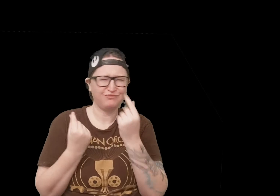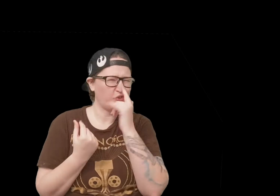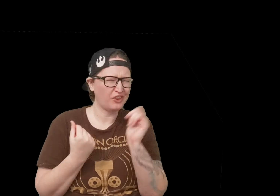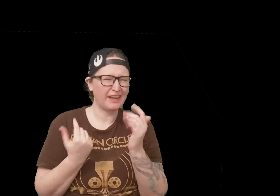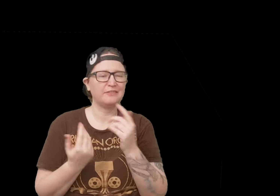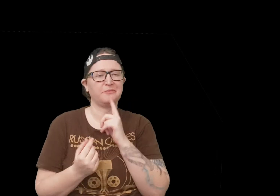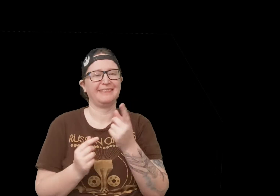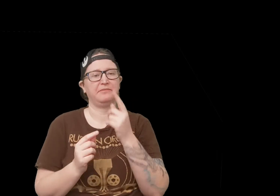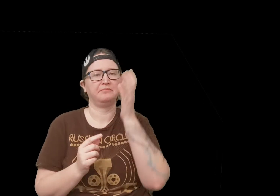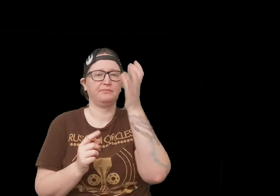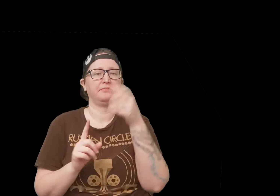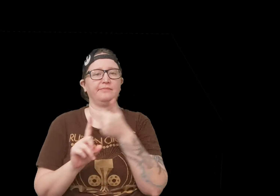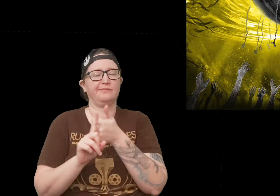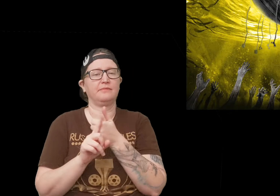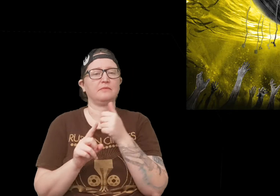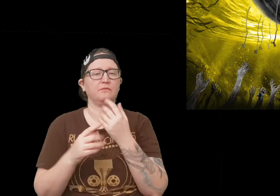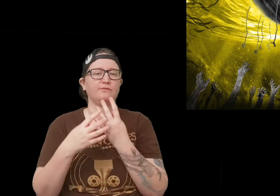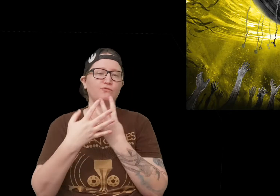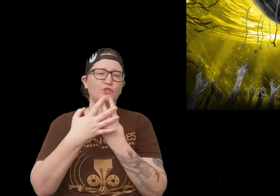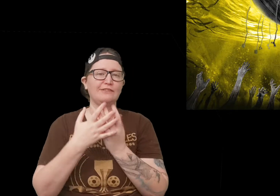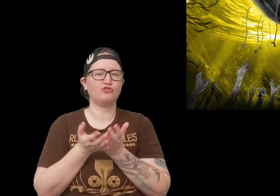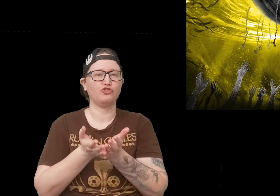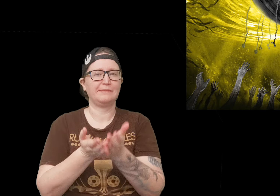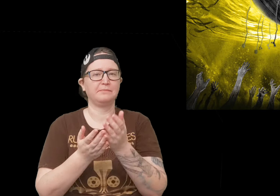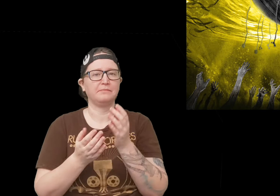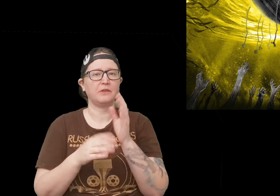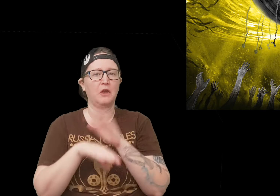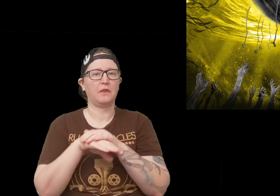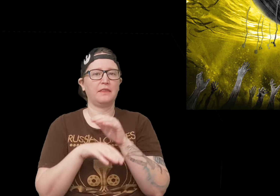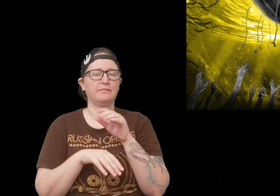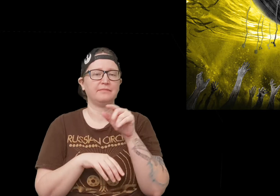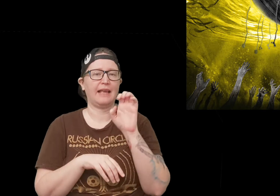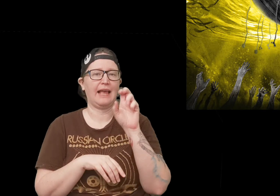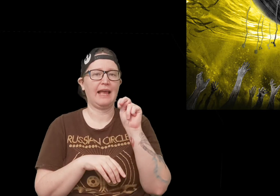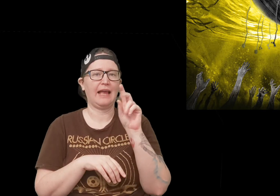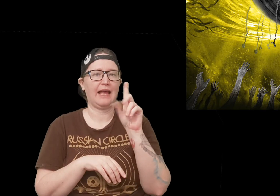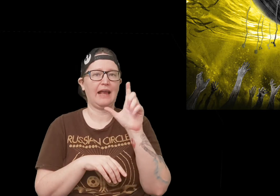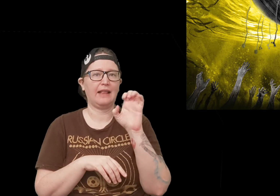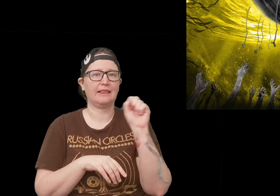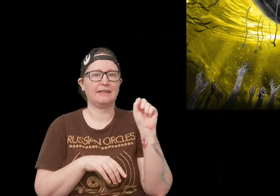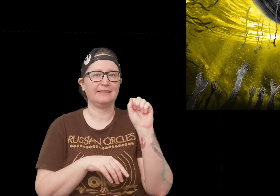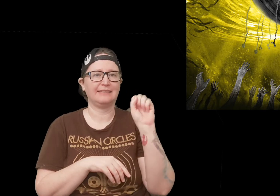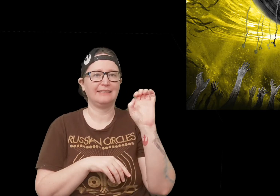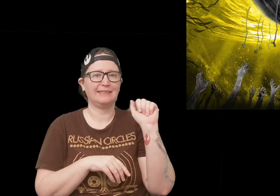So, the basic story. Really, the concept is it's a prison ship on an endless